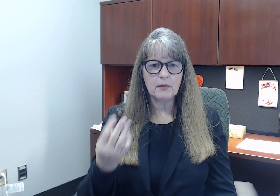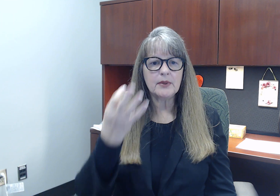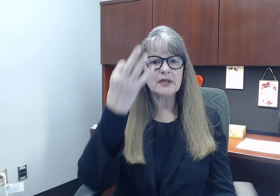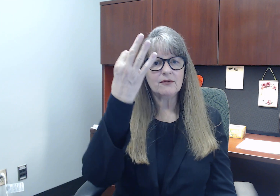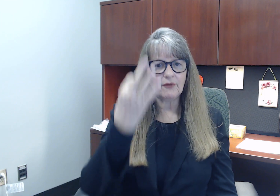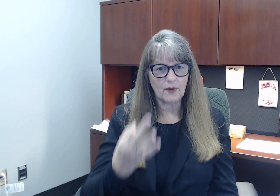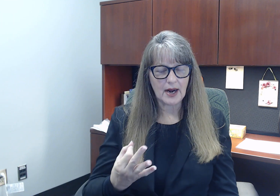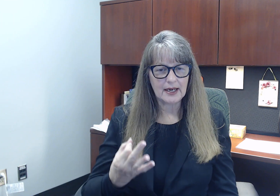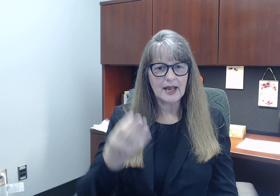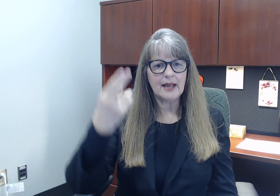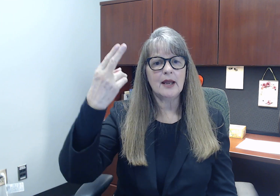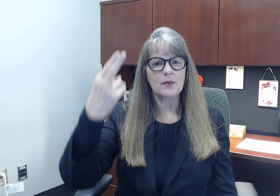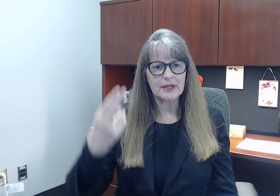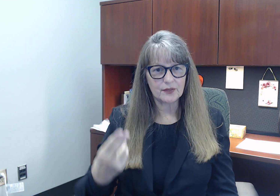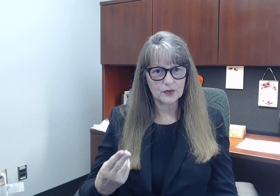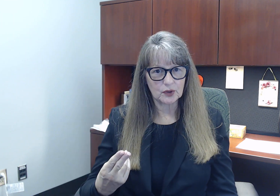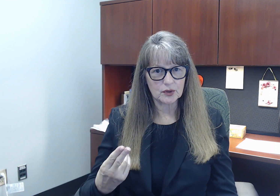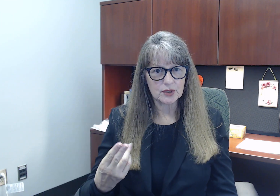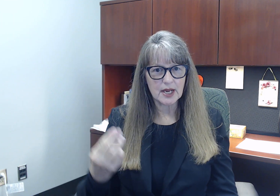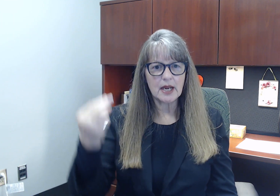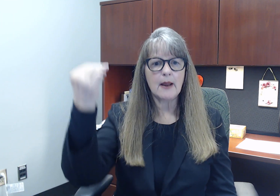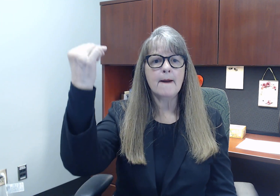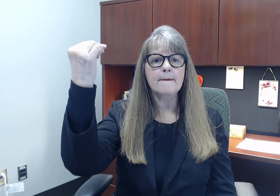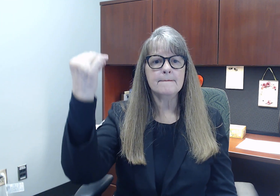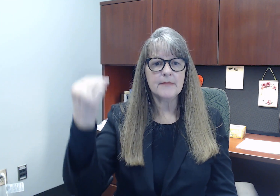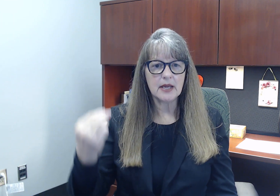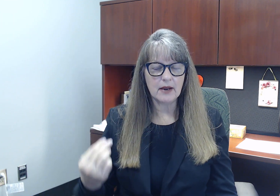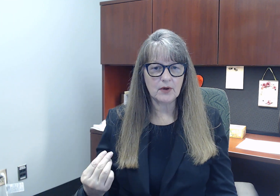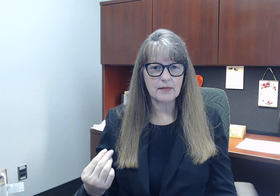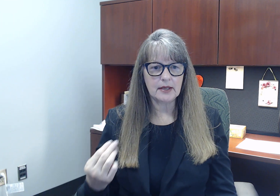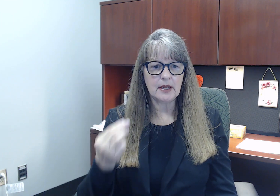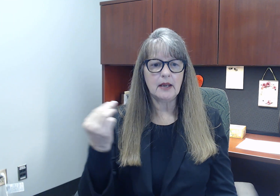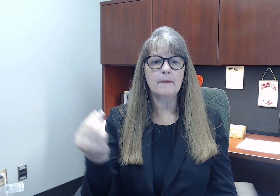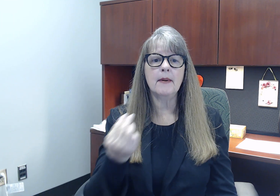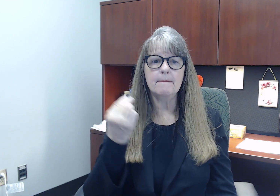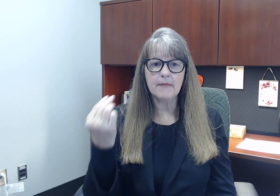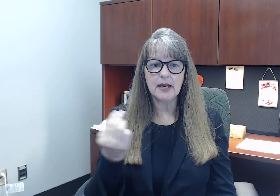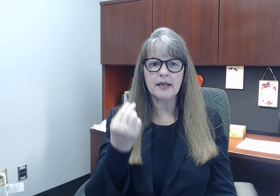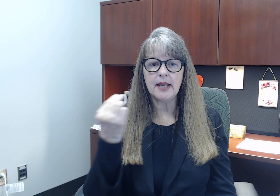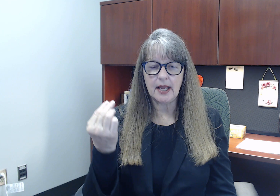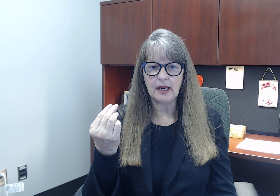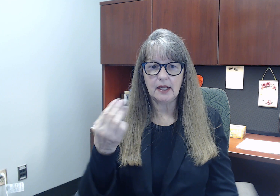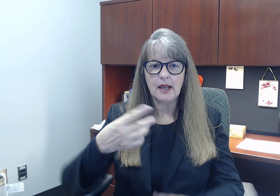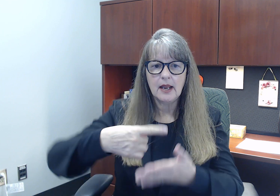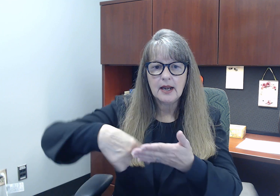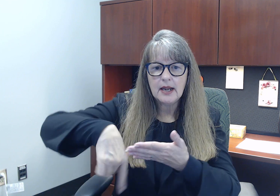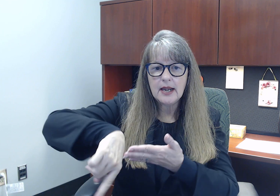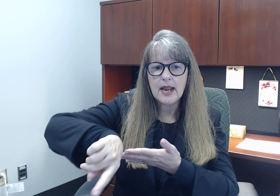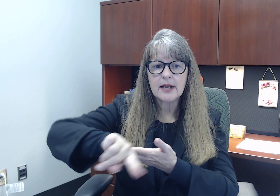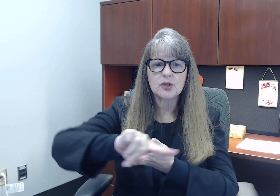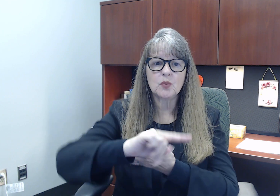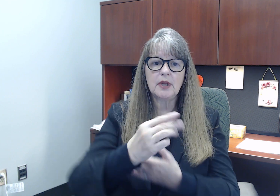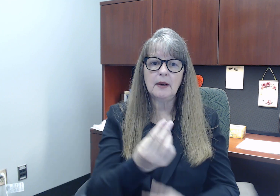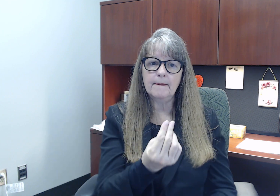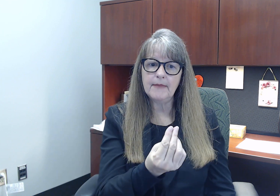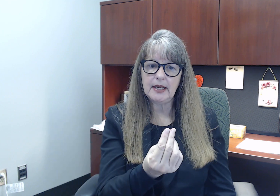did Friday and we did Thursday, every Monday, but Monday. Next week,